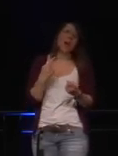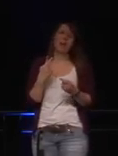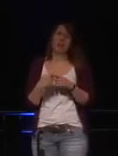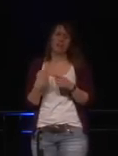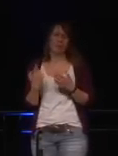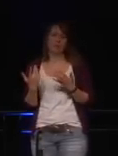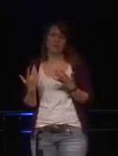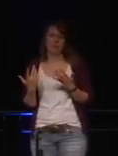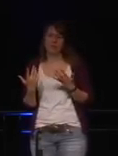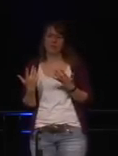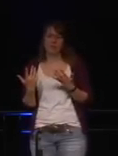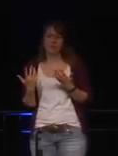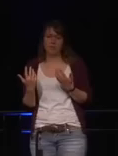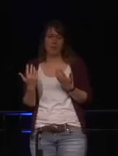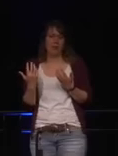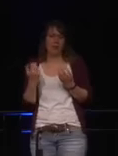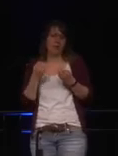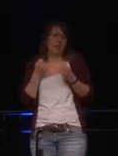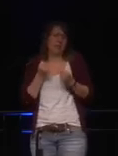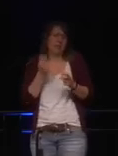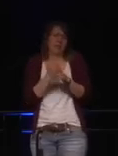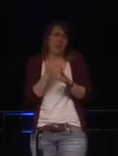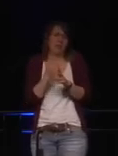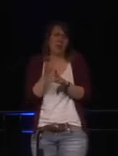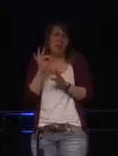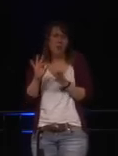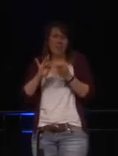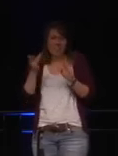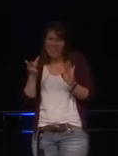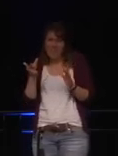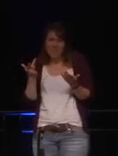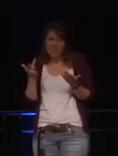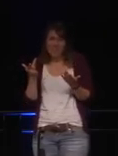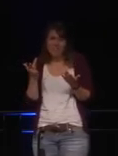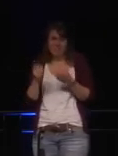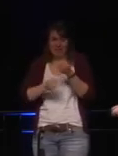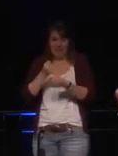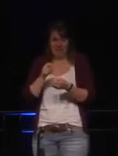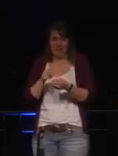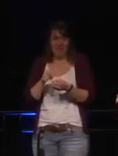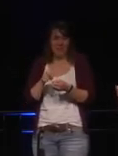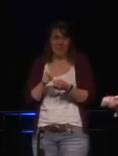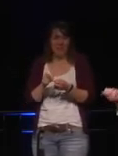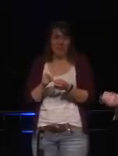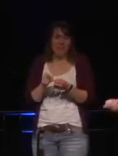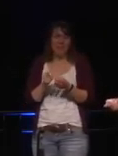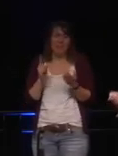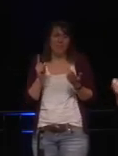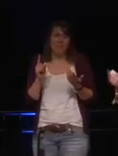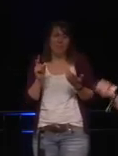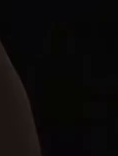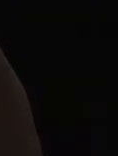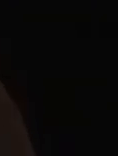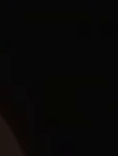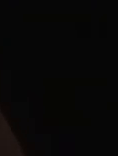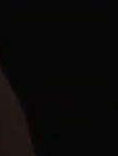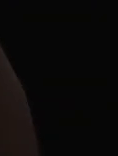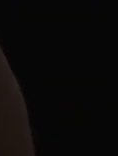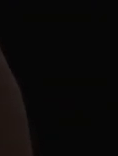really need to kill a few people first? And he said, unfortunately, that will happen. So, he